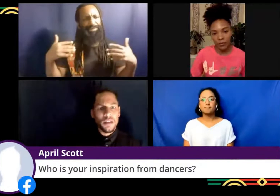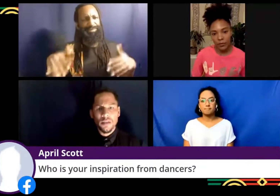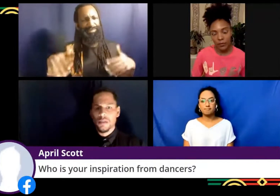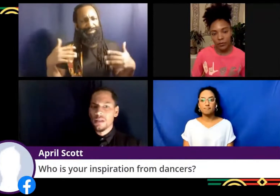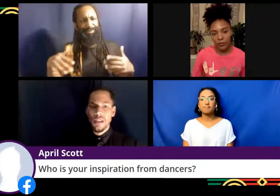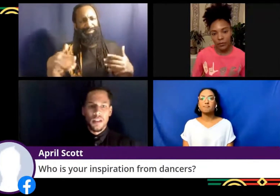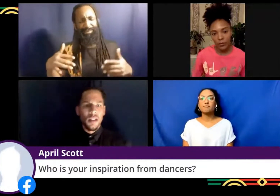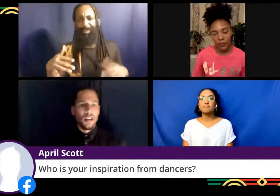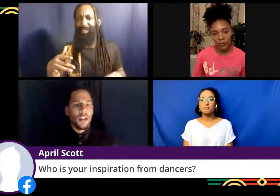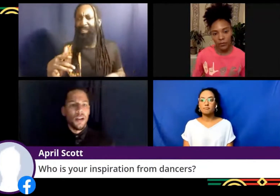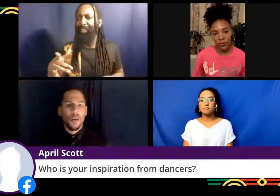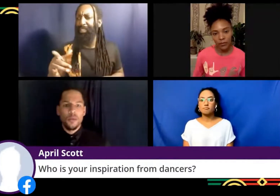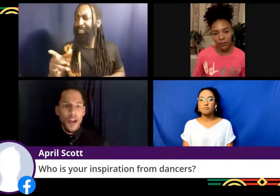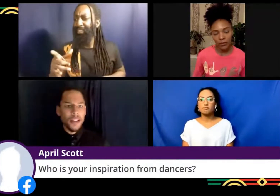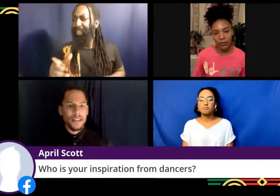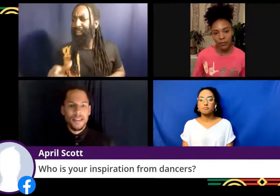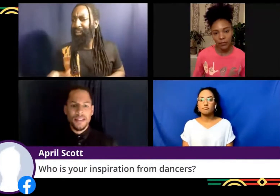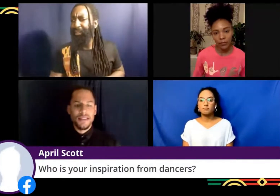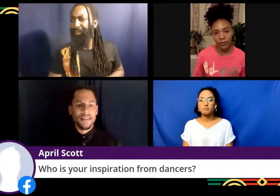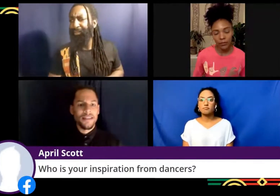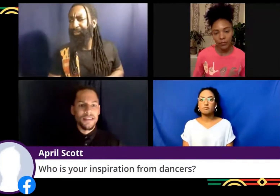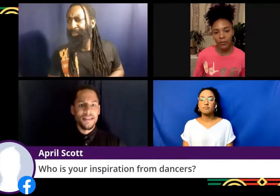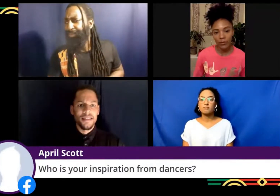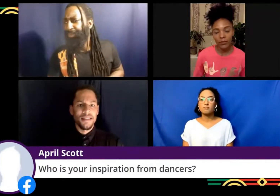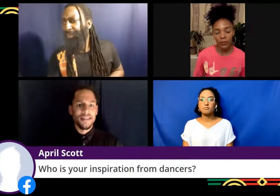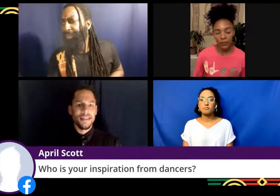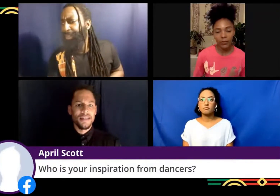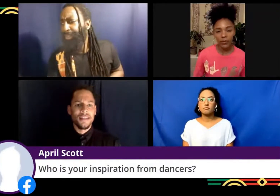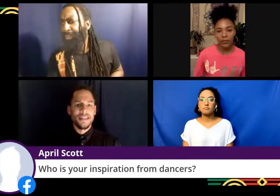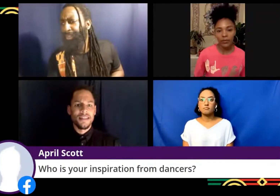the bus riots.